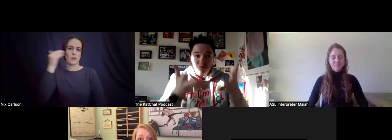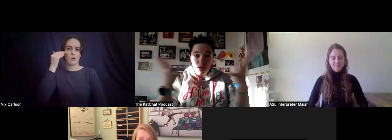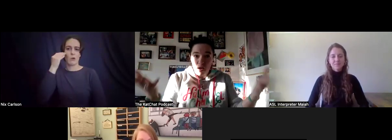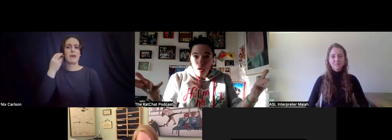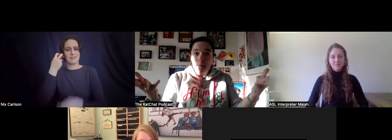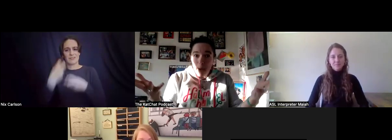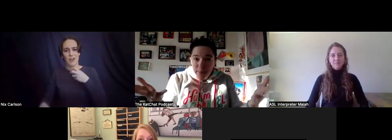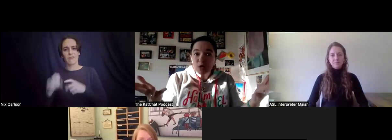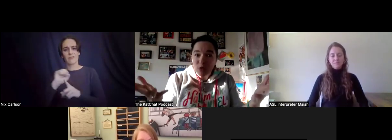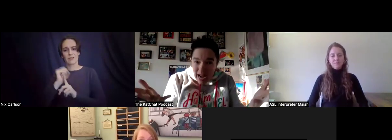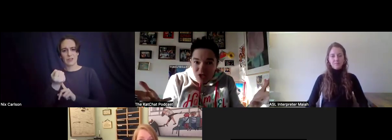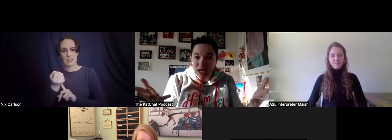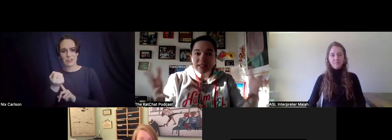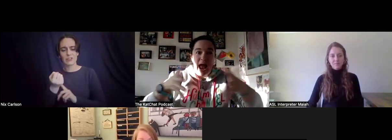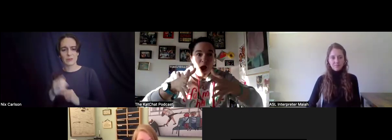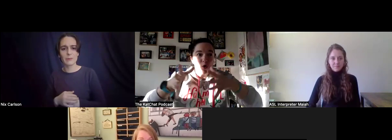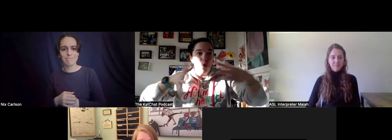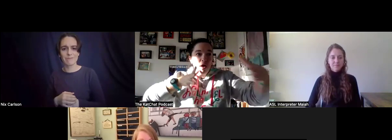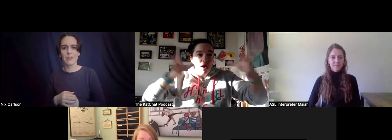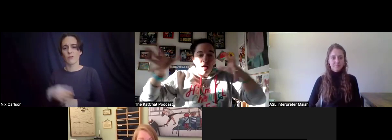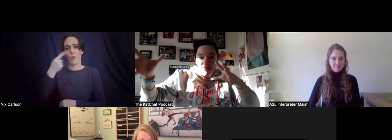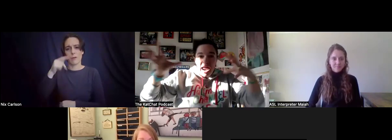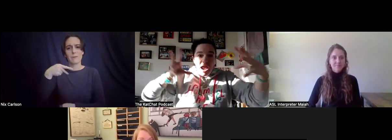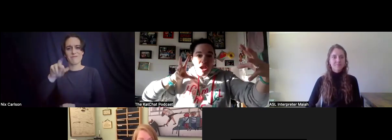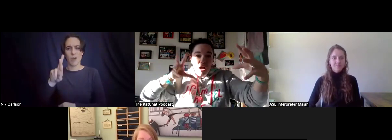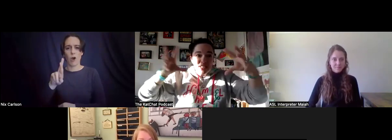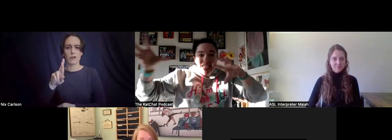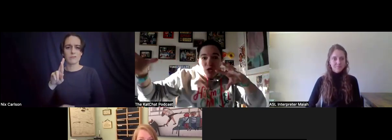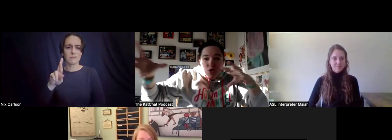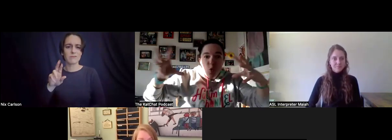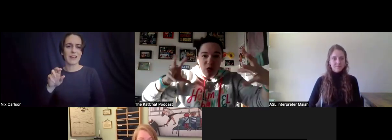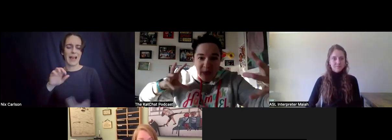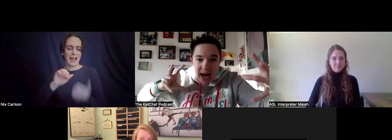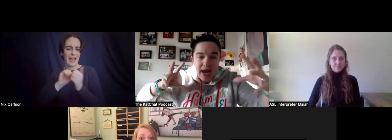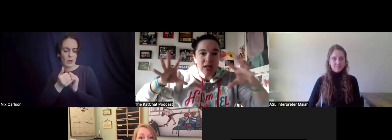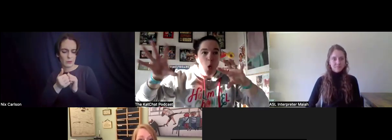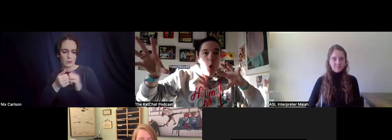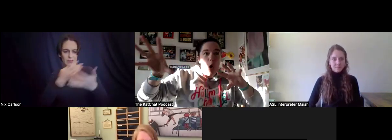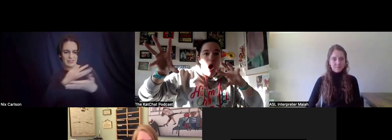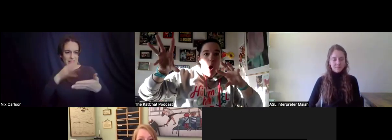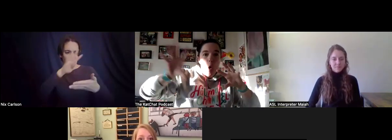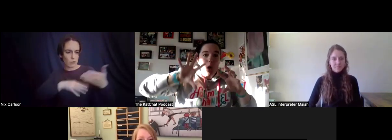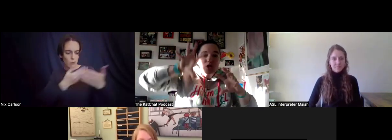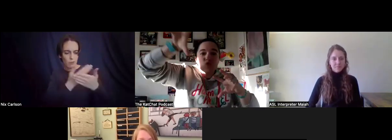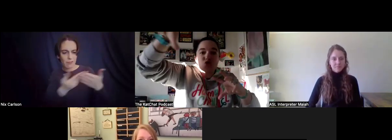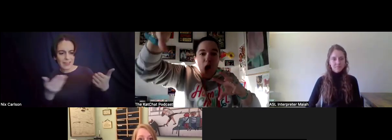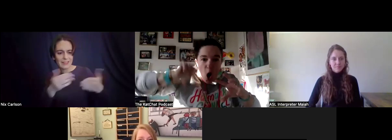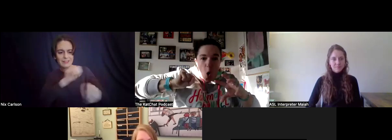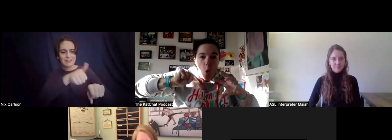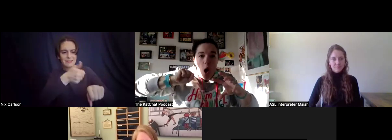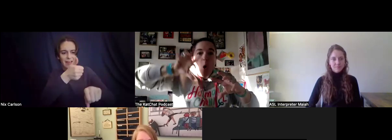of public relations and how they schedule things or what